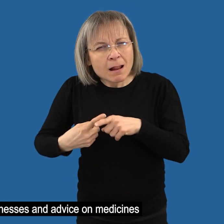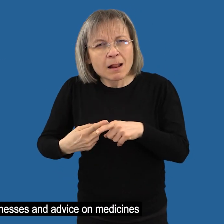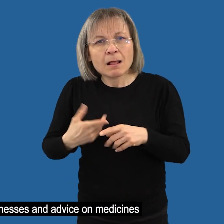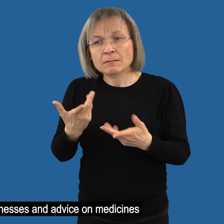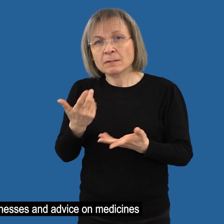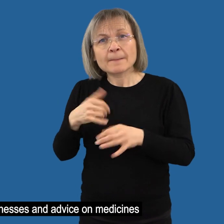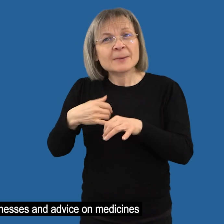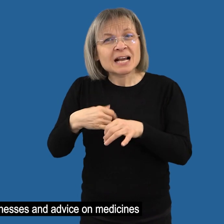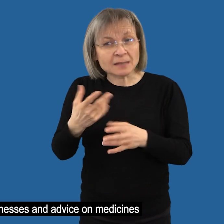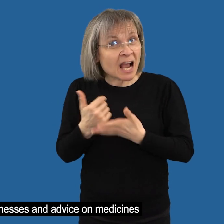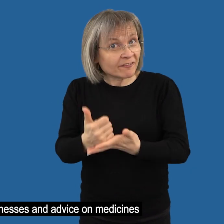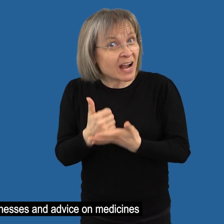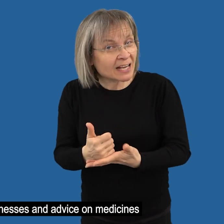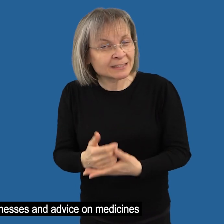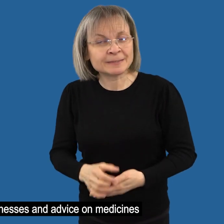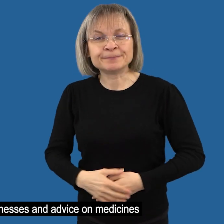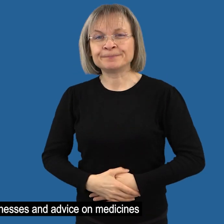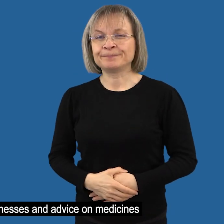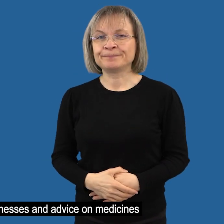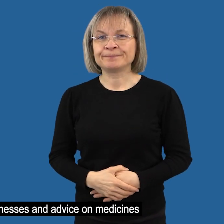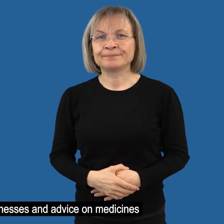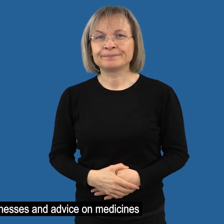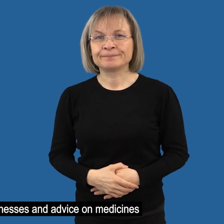Minor illnesses and advice on medicines.